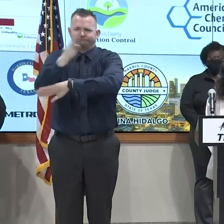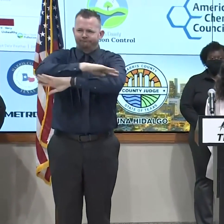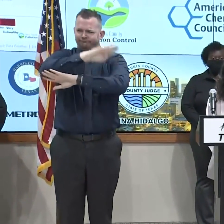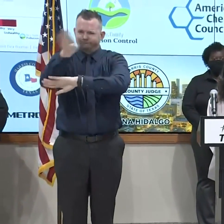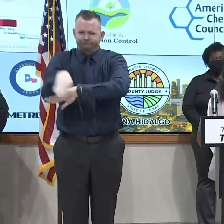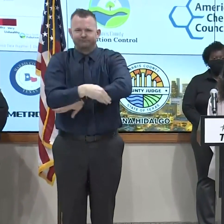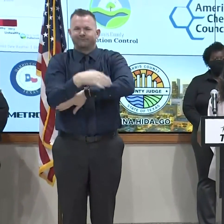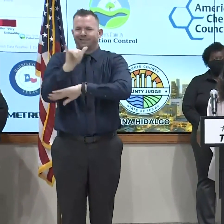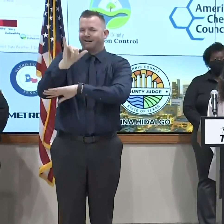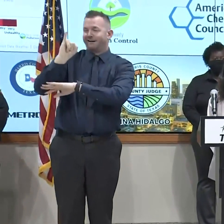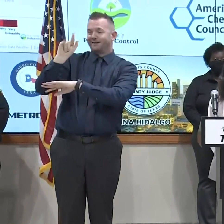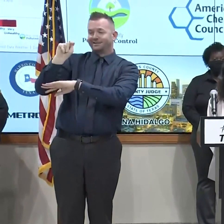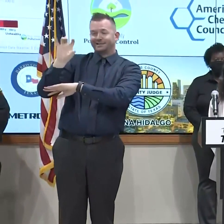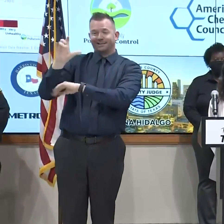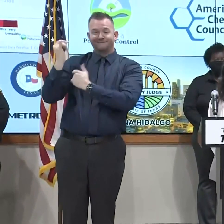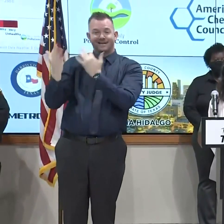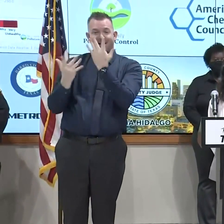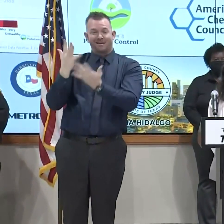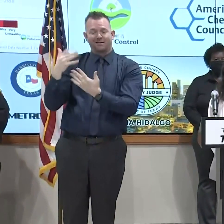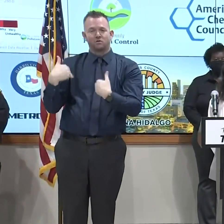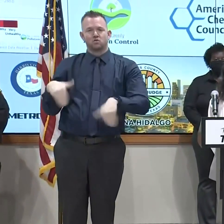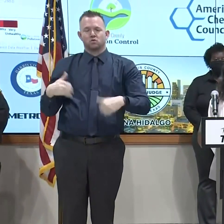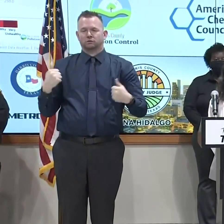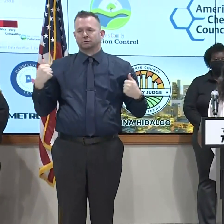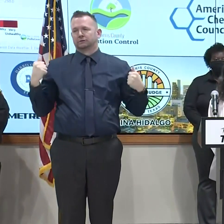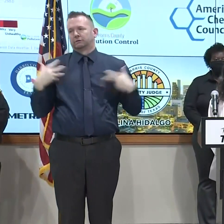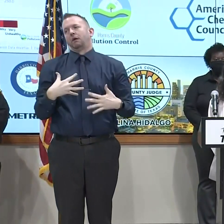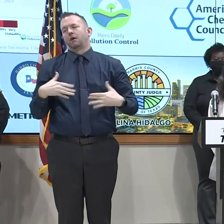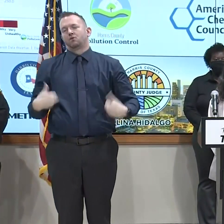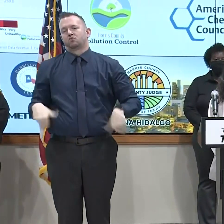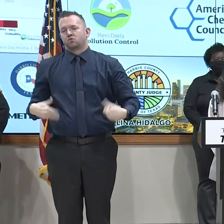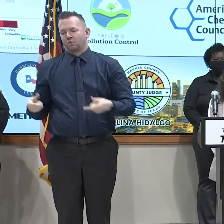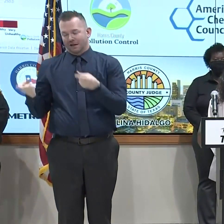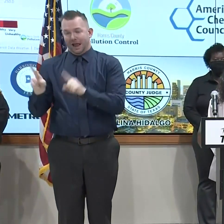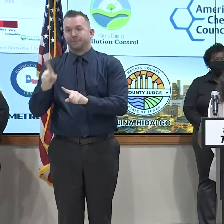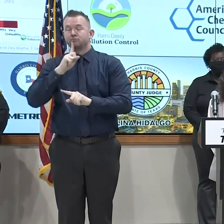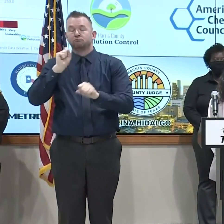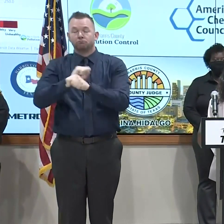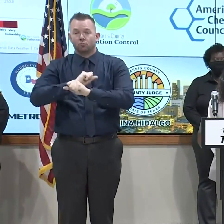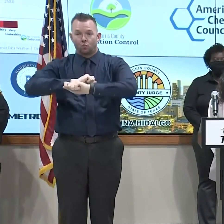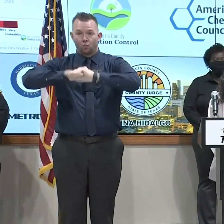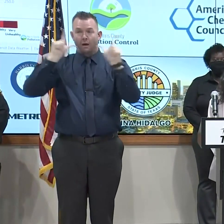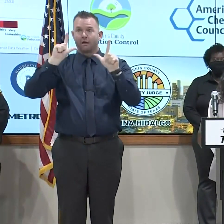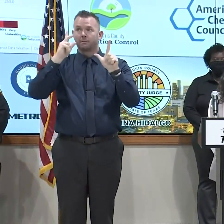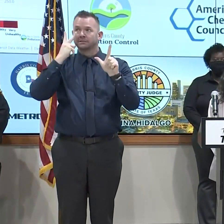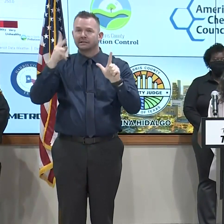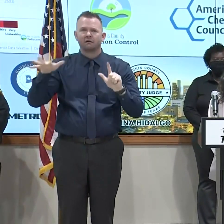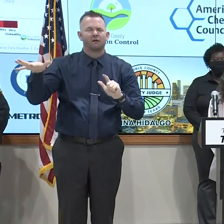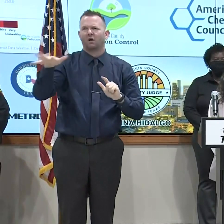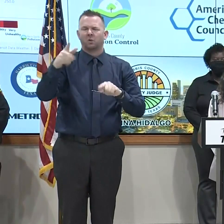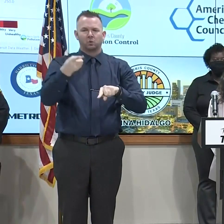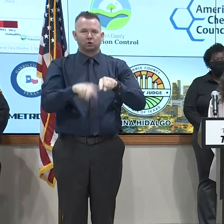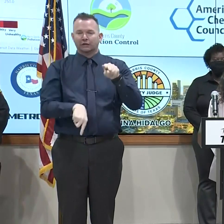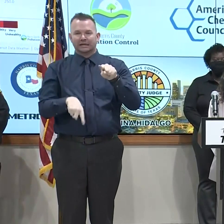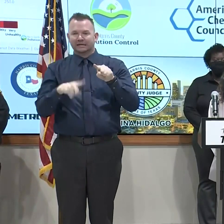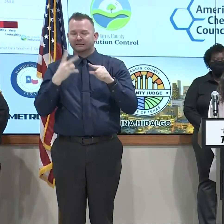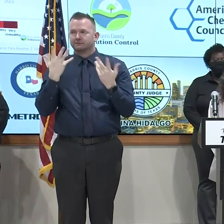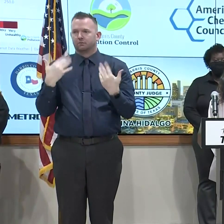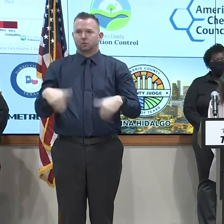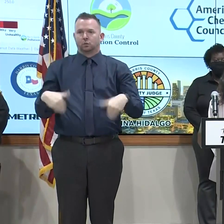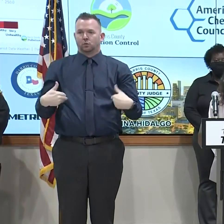there have been threats, some visible to our community, some not, flaring,